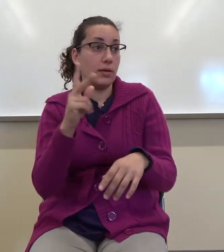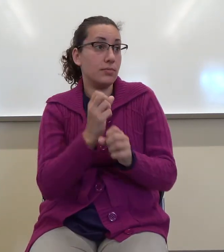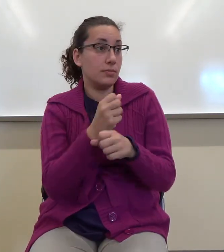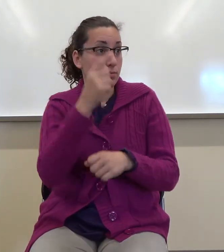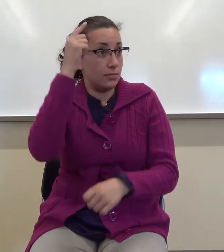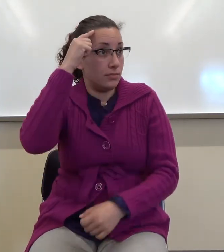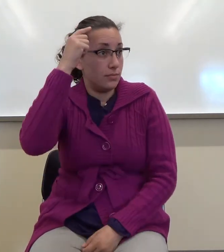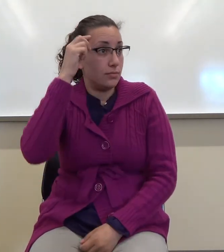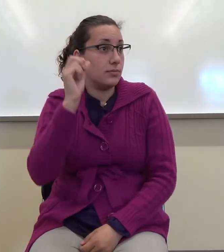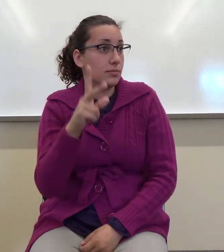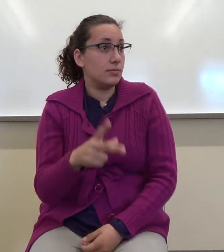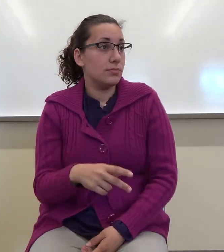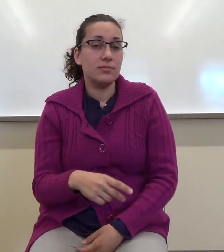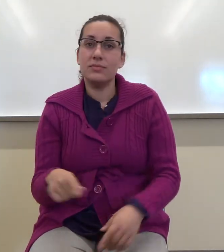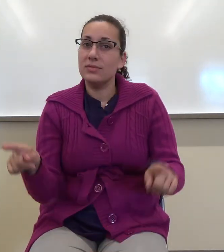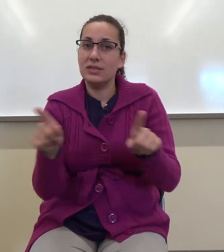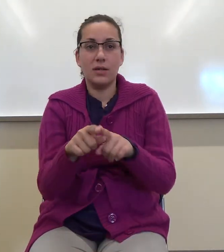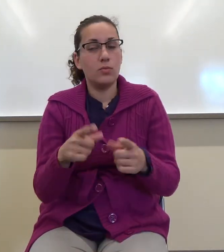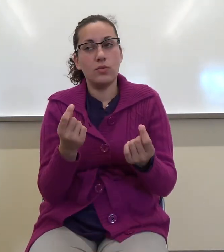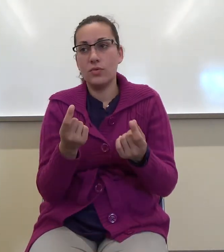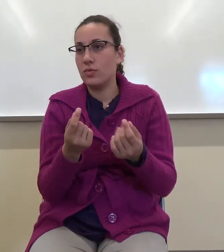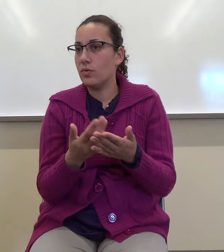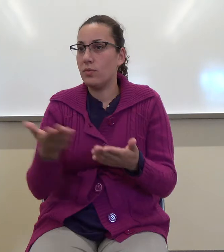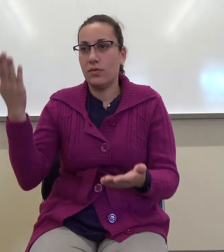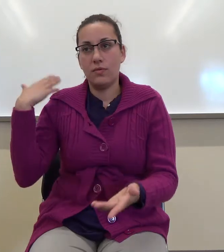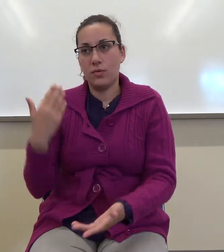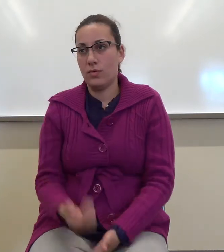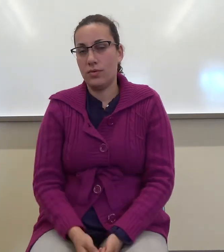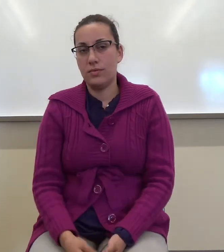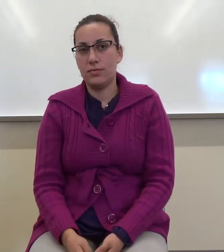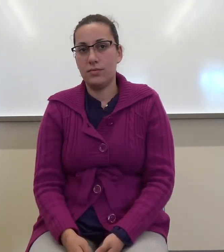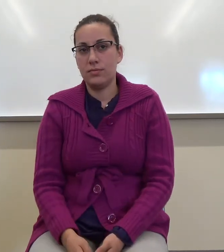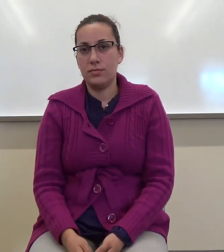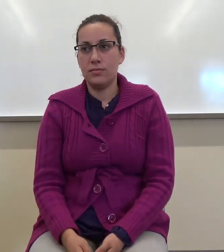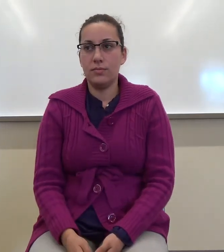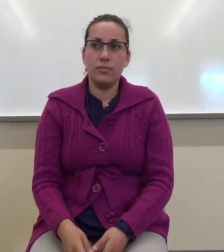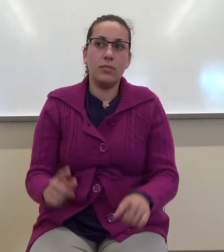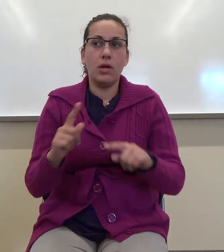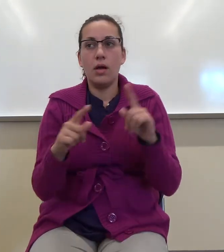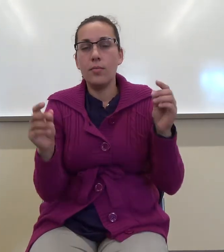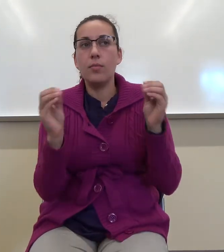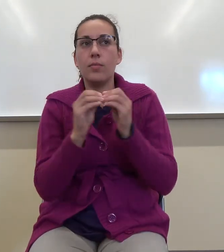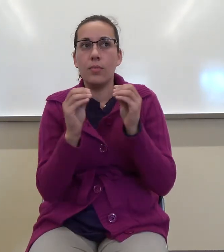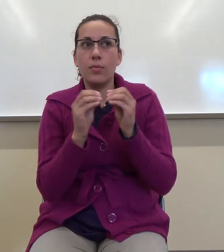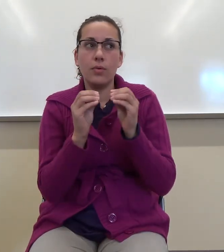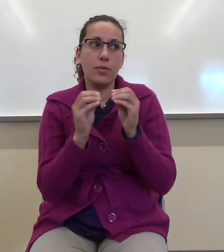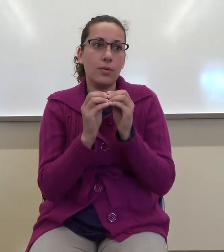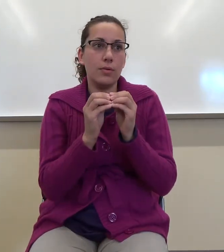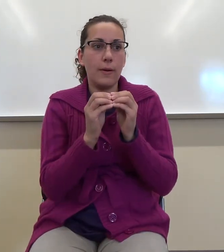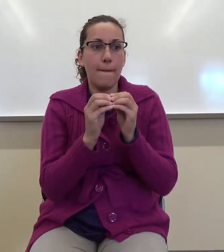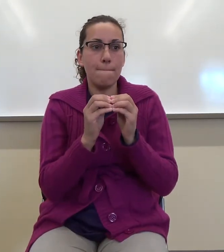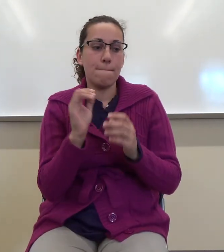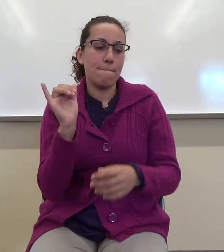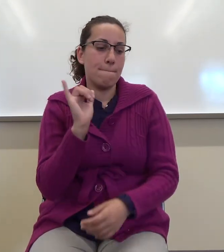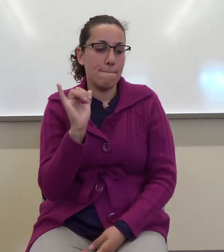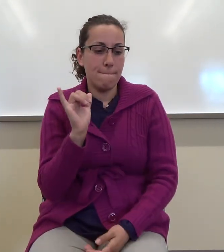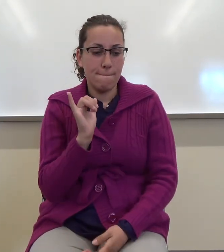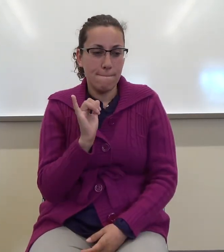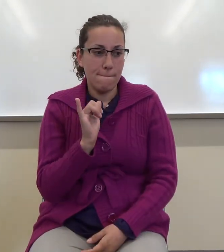So same thing we've been doing, but just a kind of a more realistic, kind of a